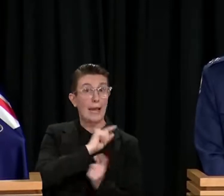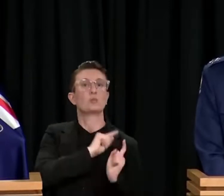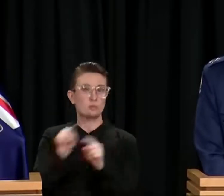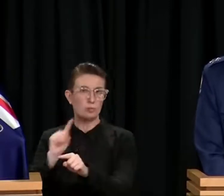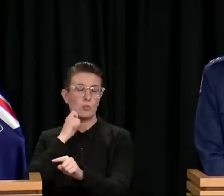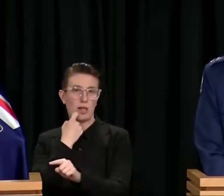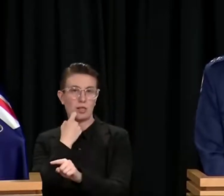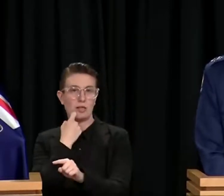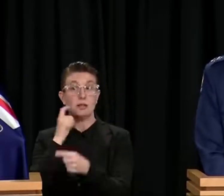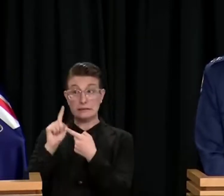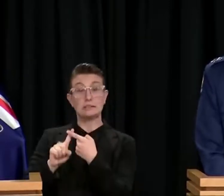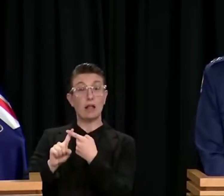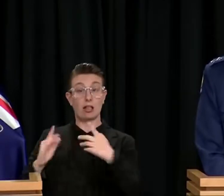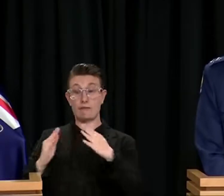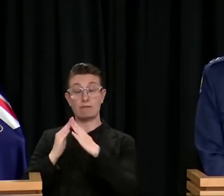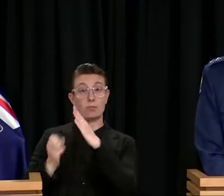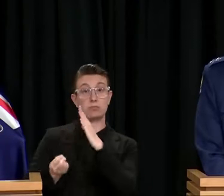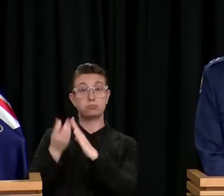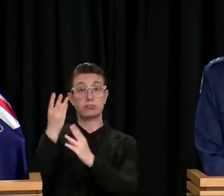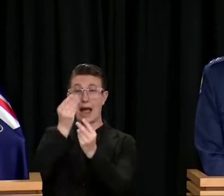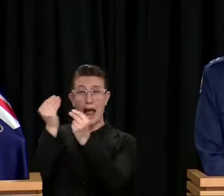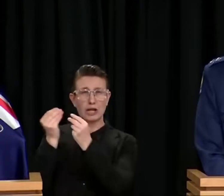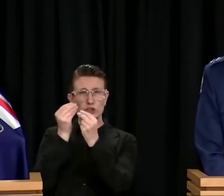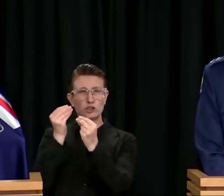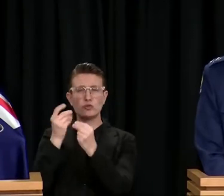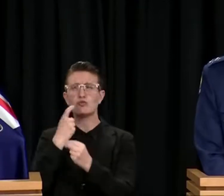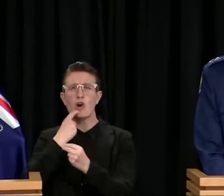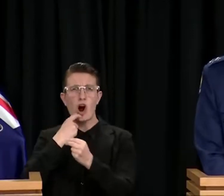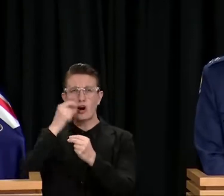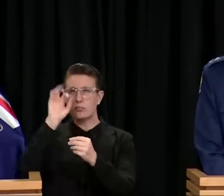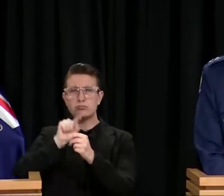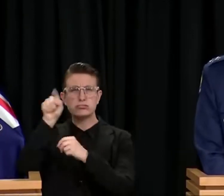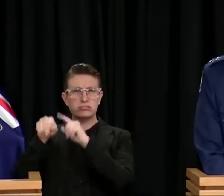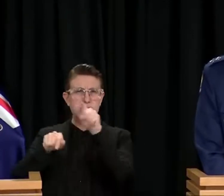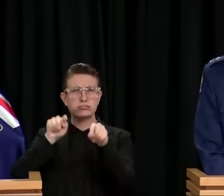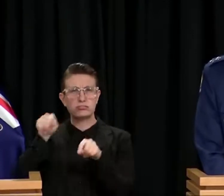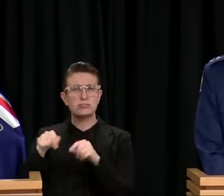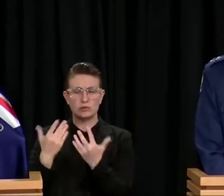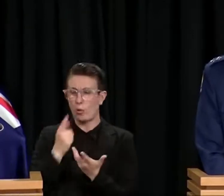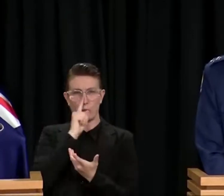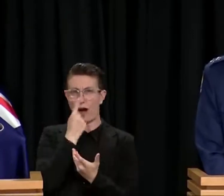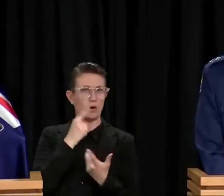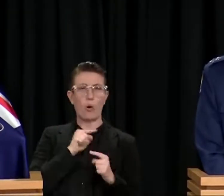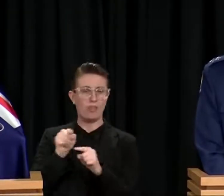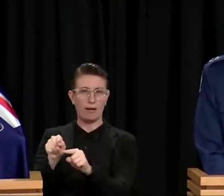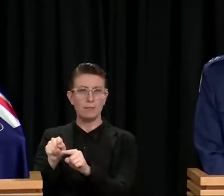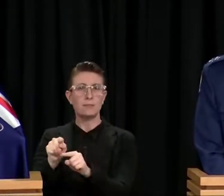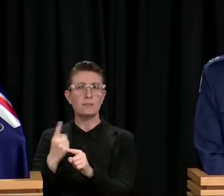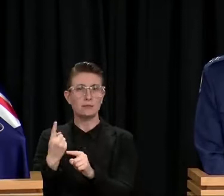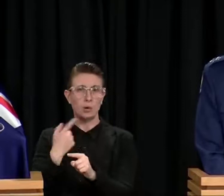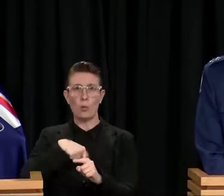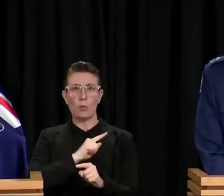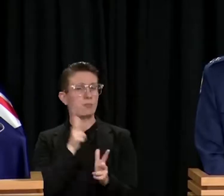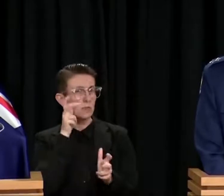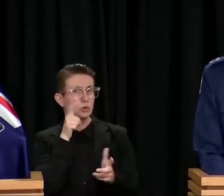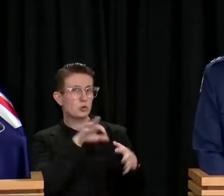volcanic material. We are taking expert advice with regards to the safety of any rescue attempt. We will provide more details as